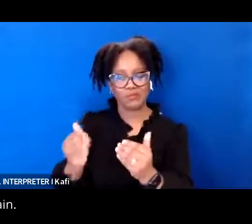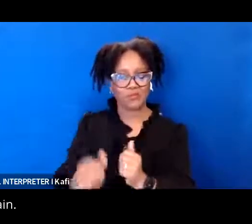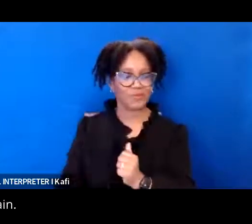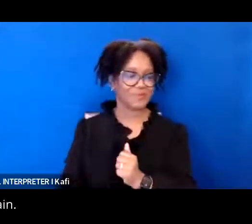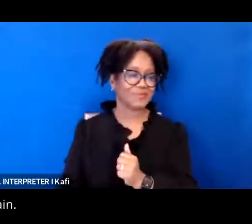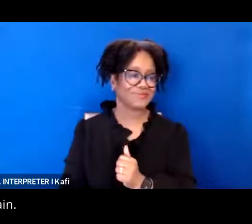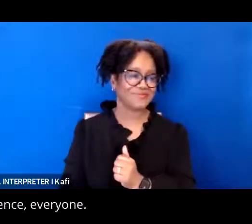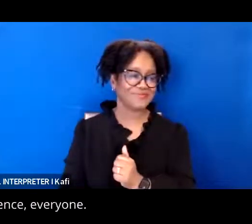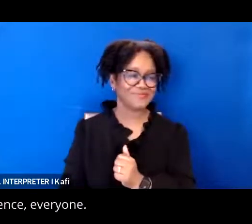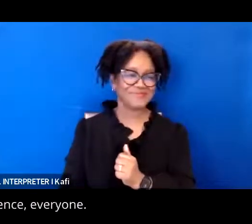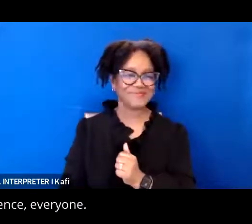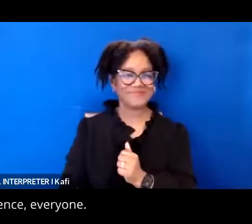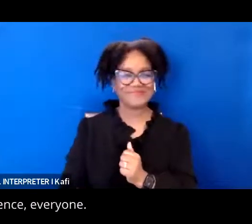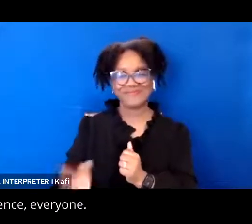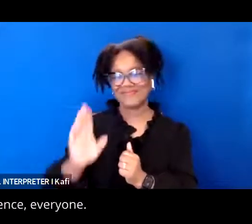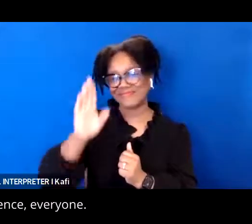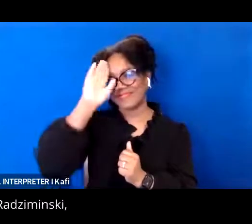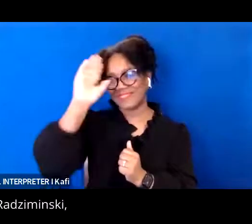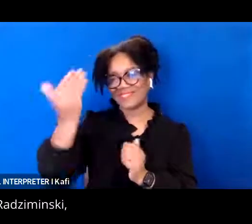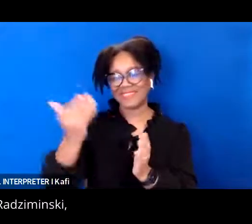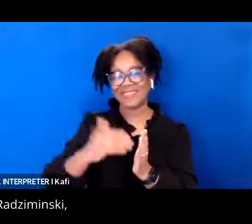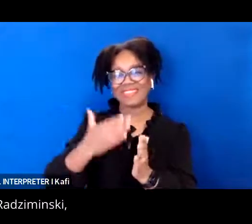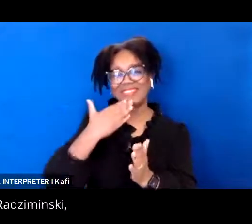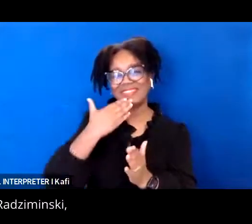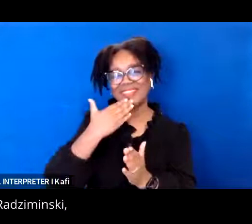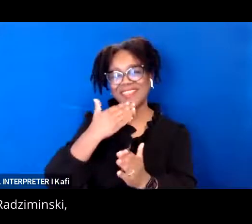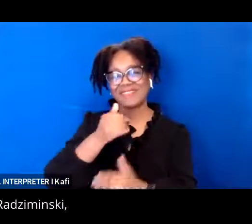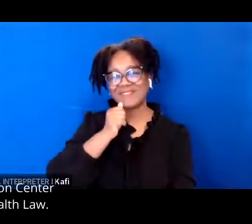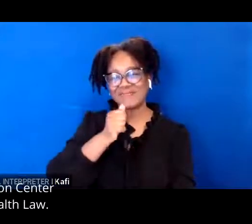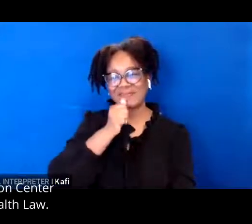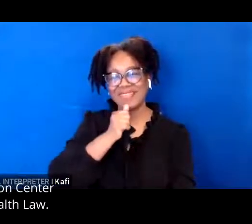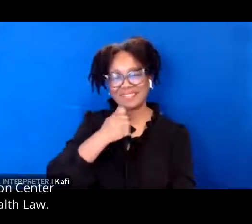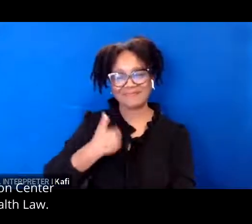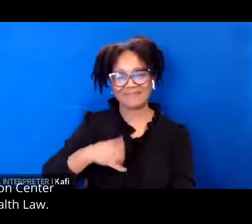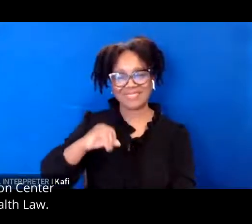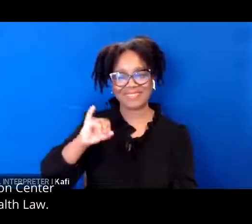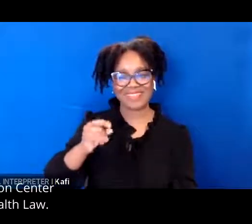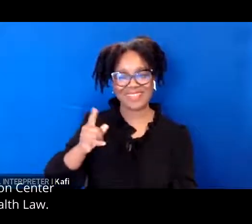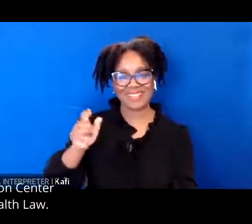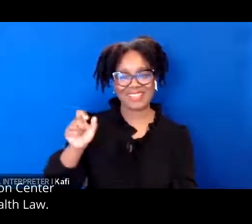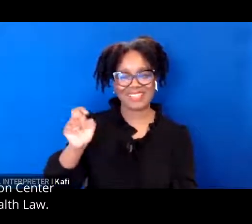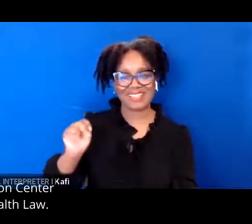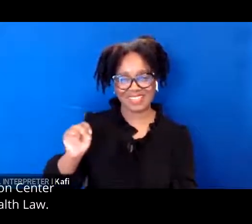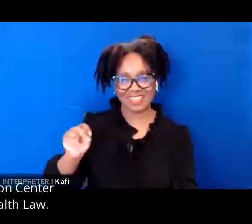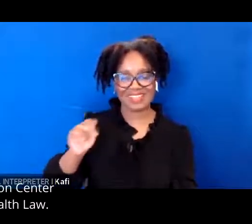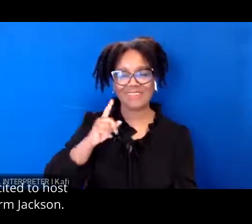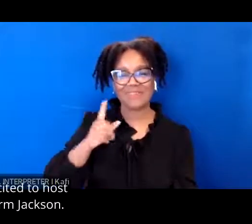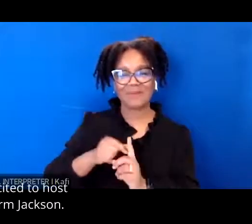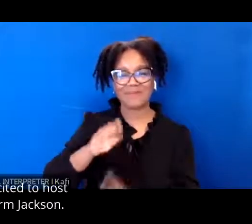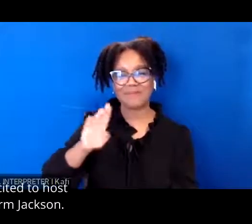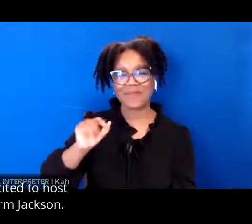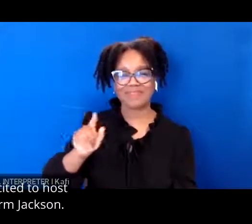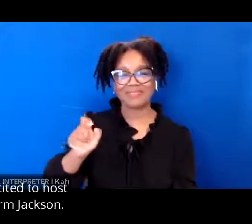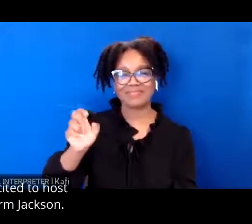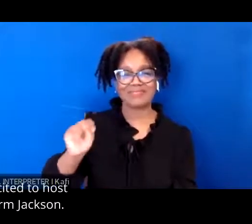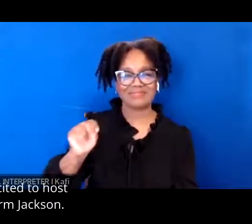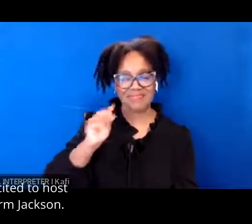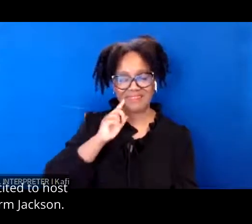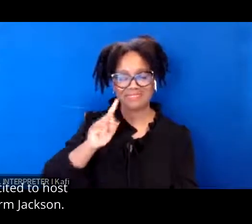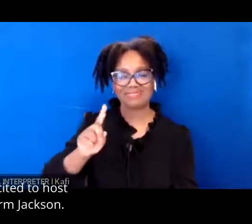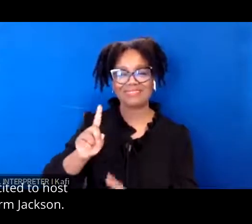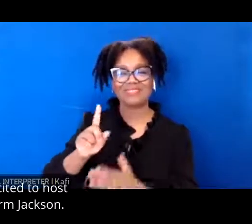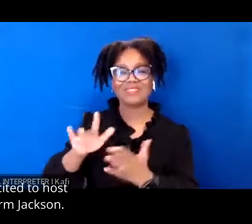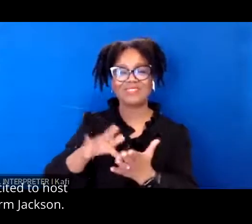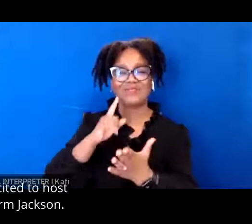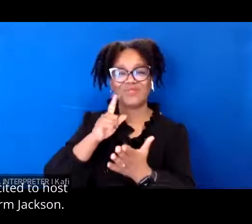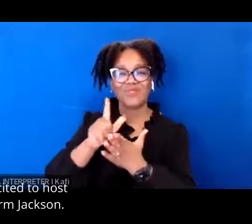so hi again thanks for your patience everyone my name is jalen radziminski from the bazlon center for mental health law and i'm super excited to host this